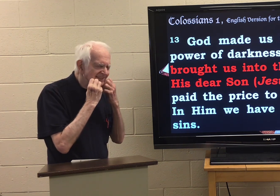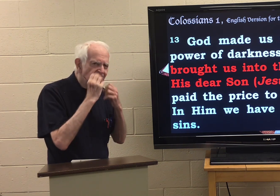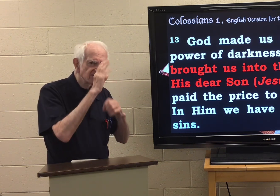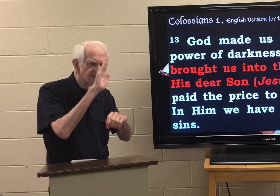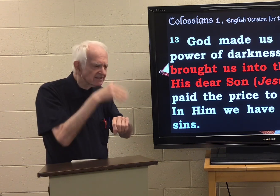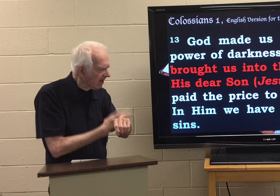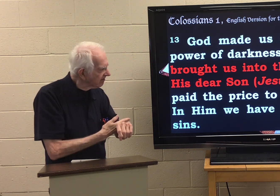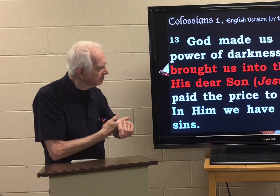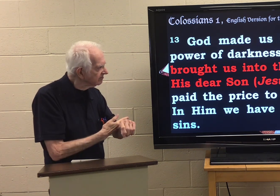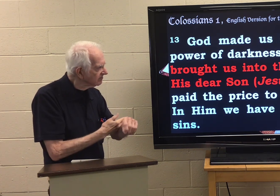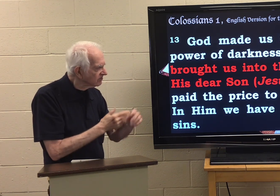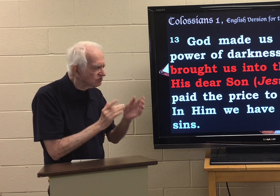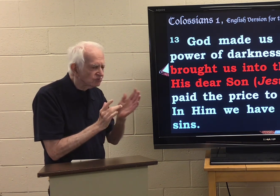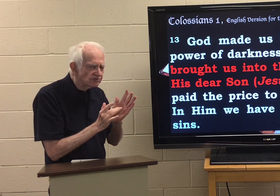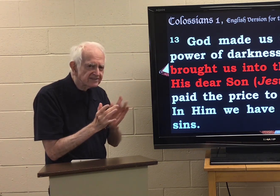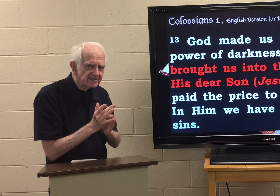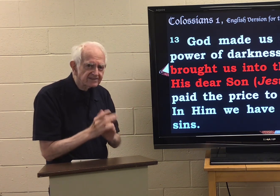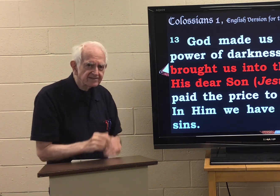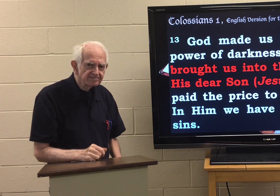of his dear son, Jesus.